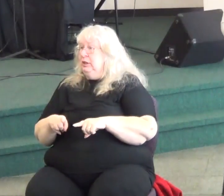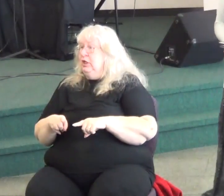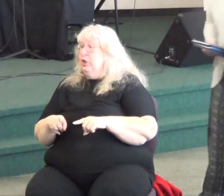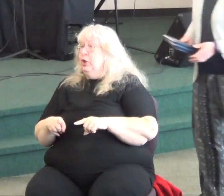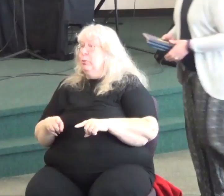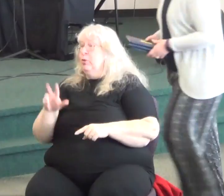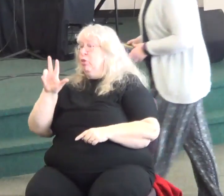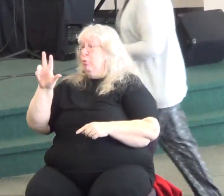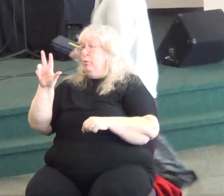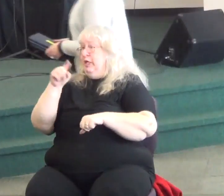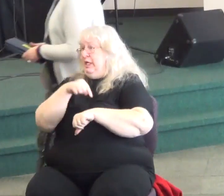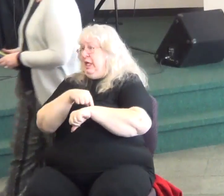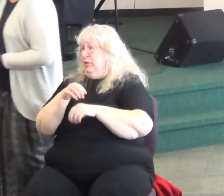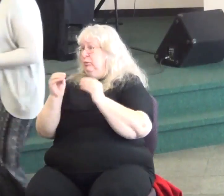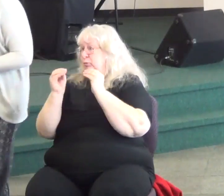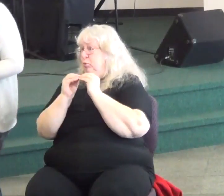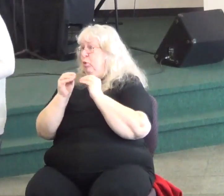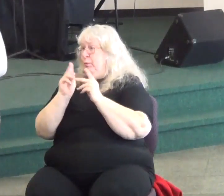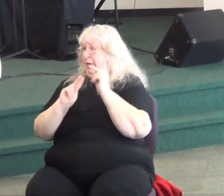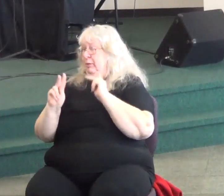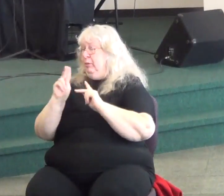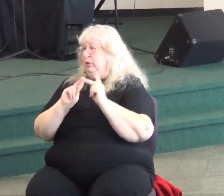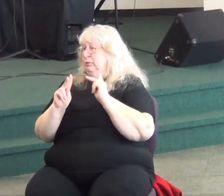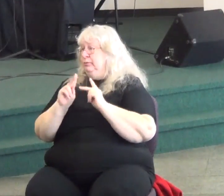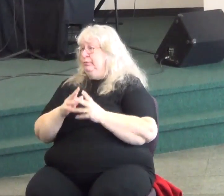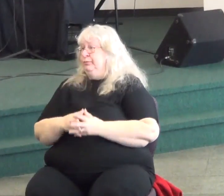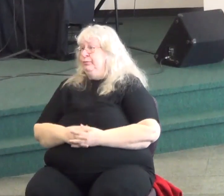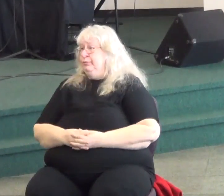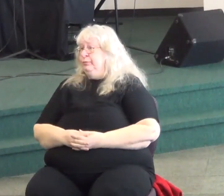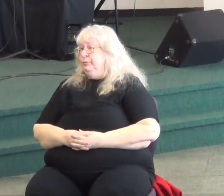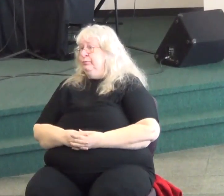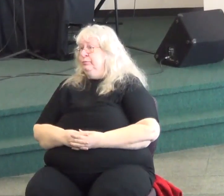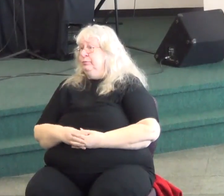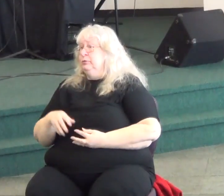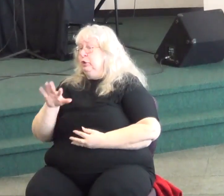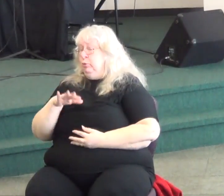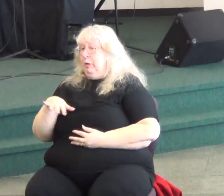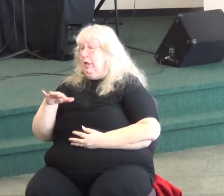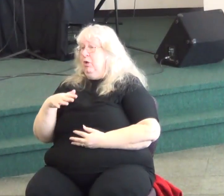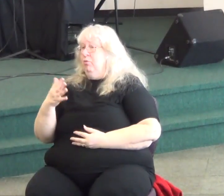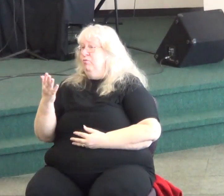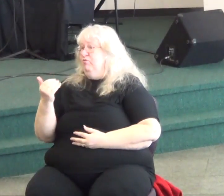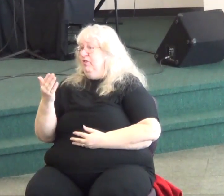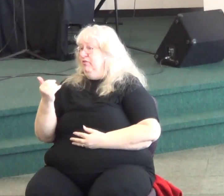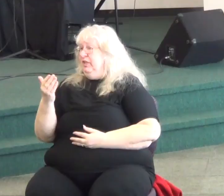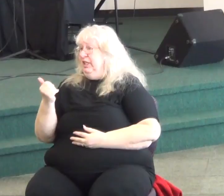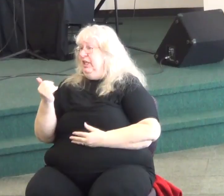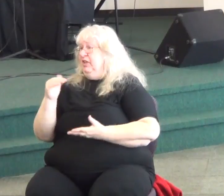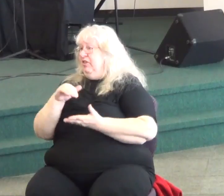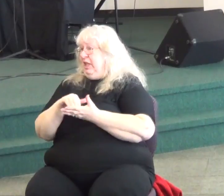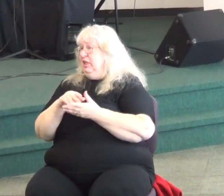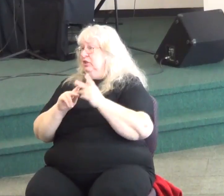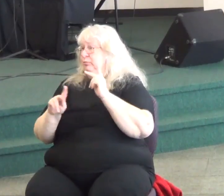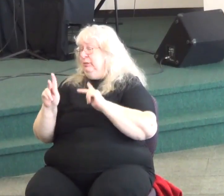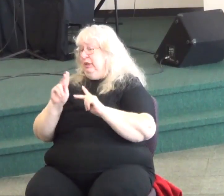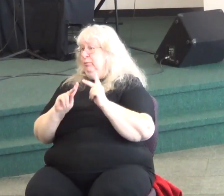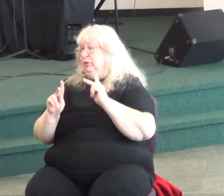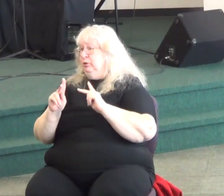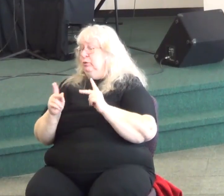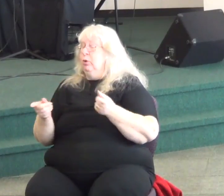in Jerusalem for this Passover feast. So when we hear and listen to the scriptures